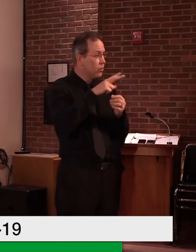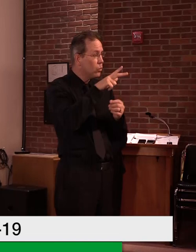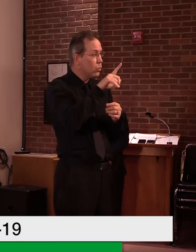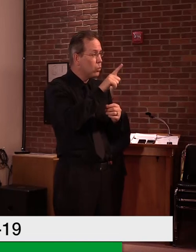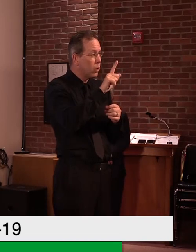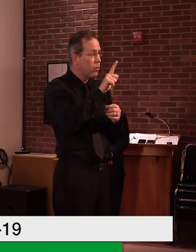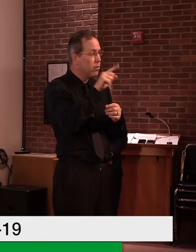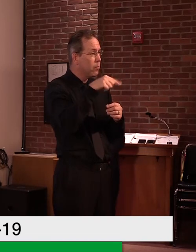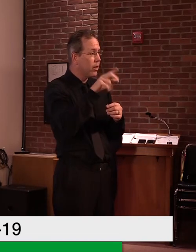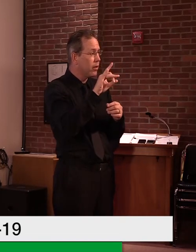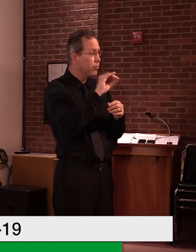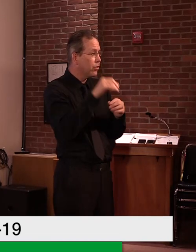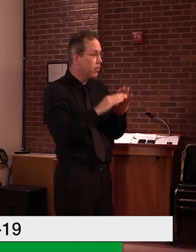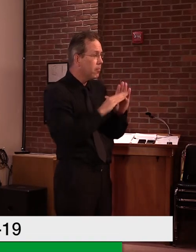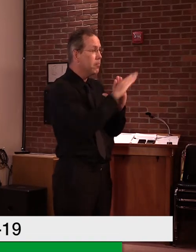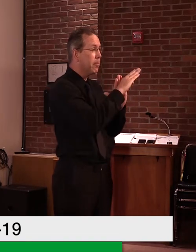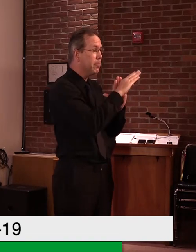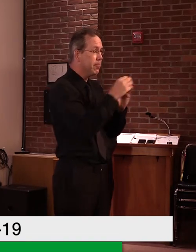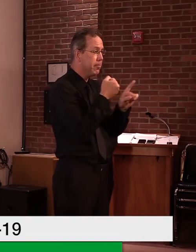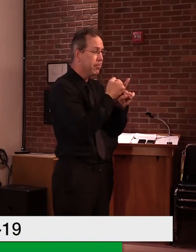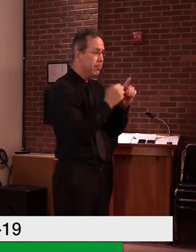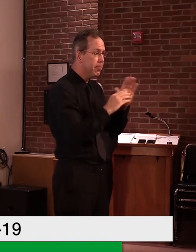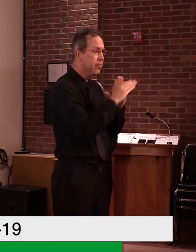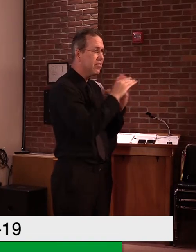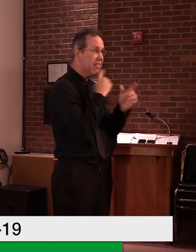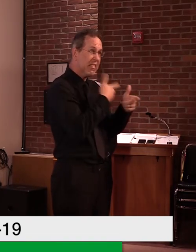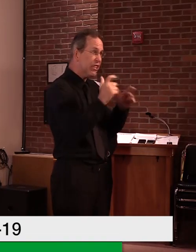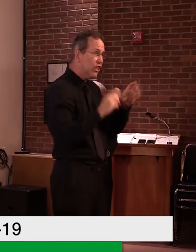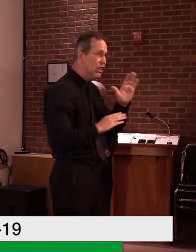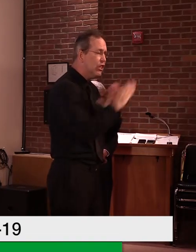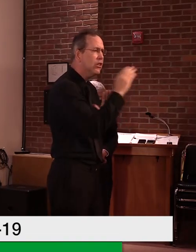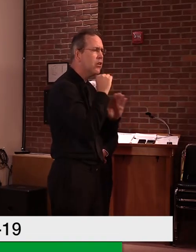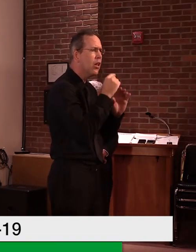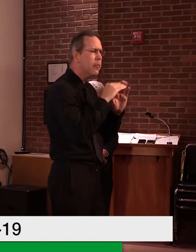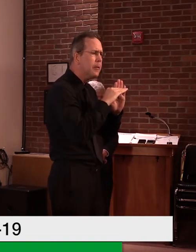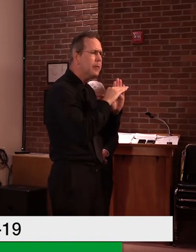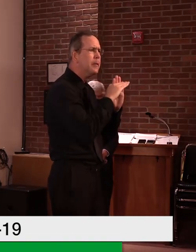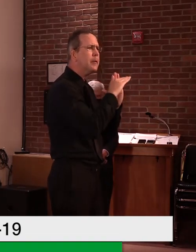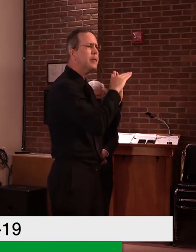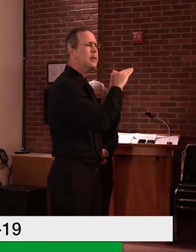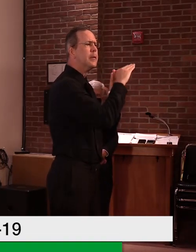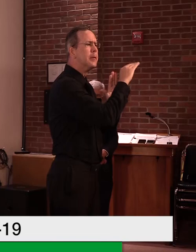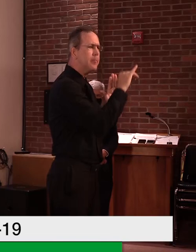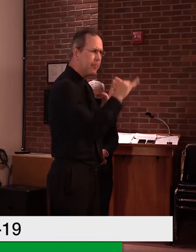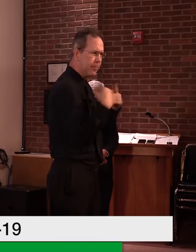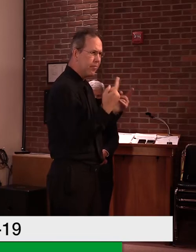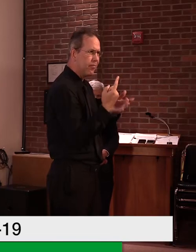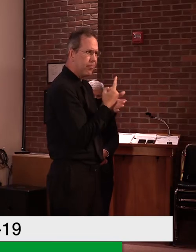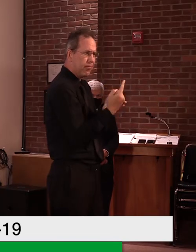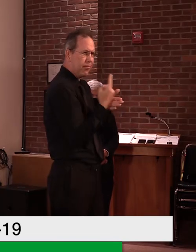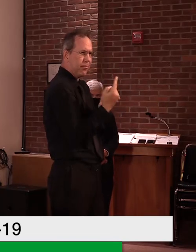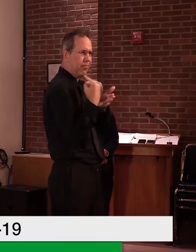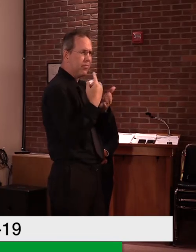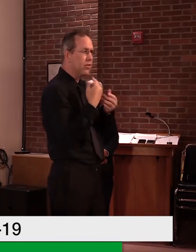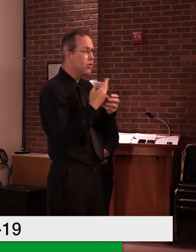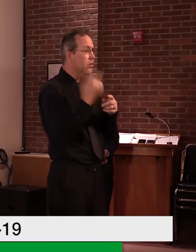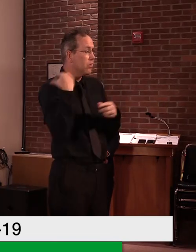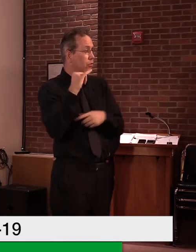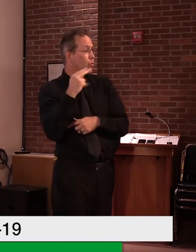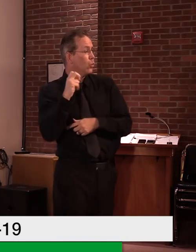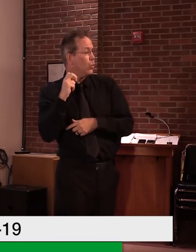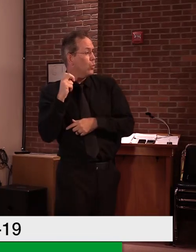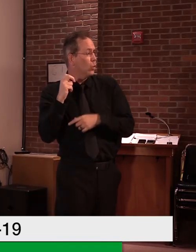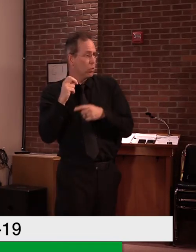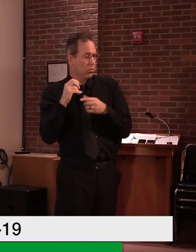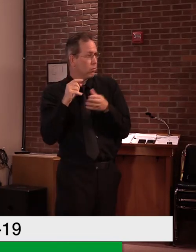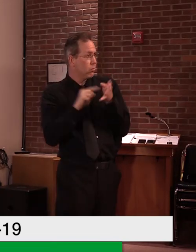experiencing, new cases are approximately 20% higher this week than they were for the last week of June, which should give us some pause